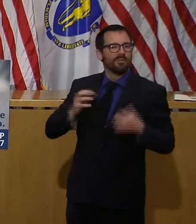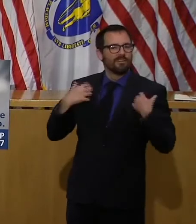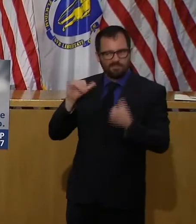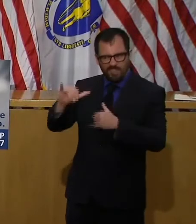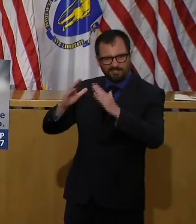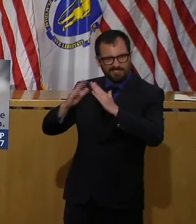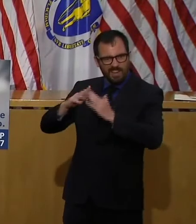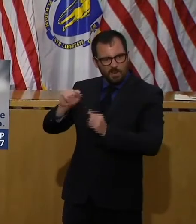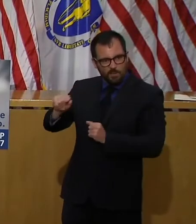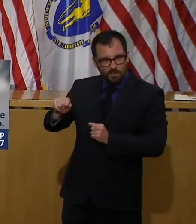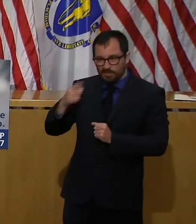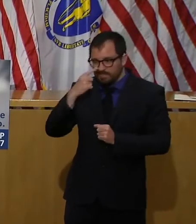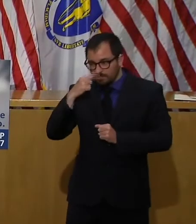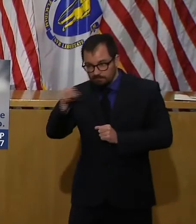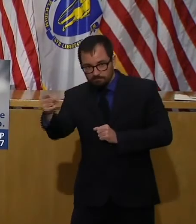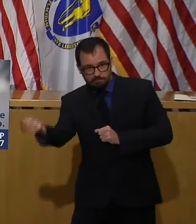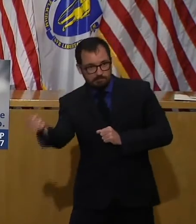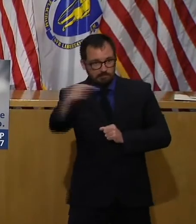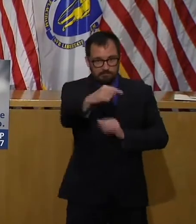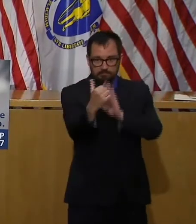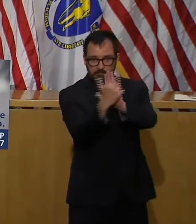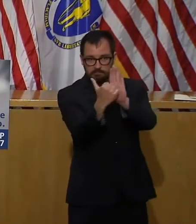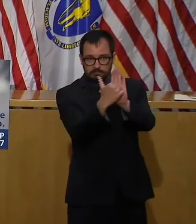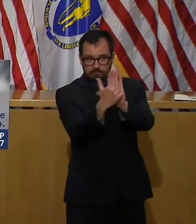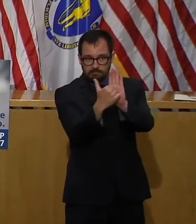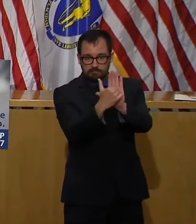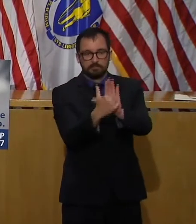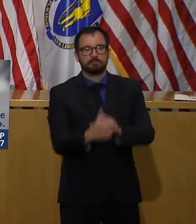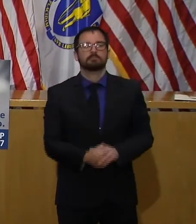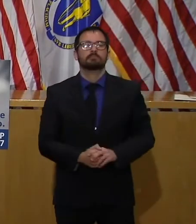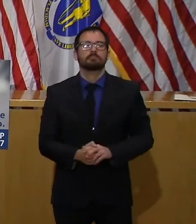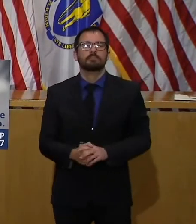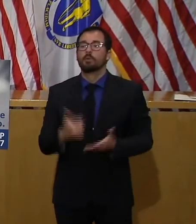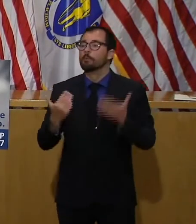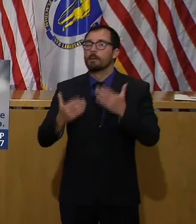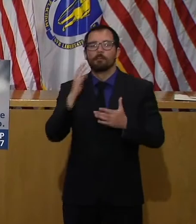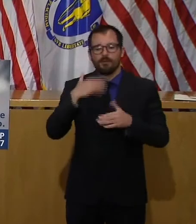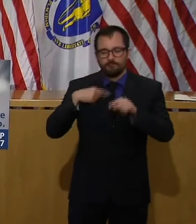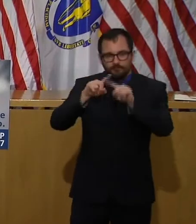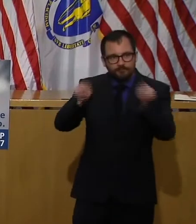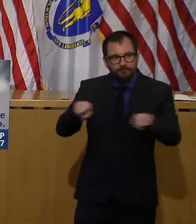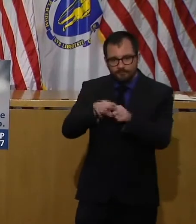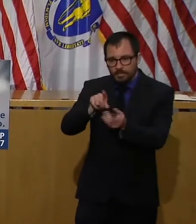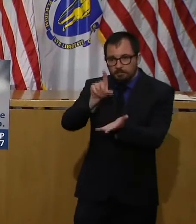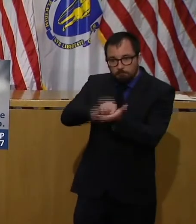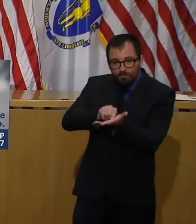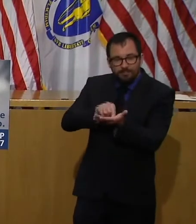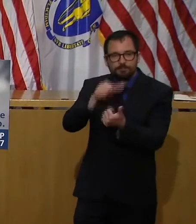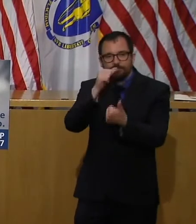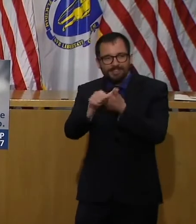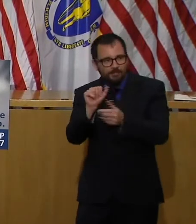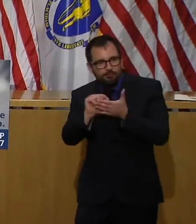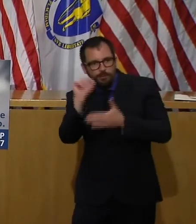to go knock on doors, to provide flyers or letters. So it's a group effort to make that